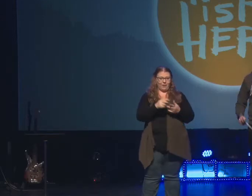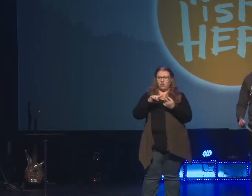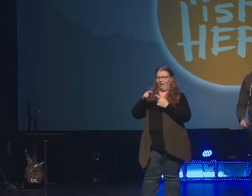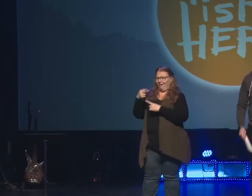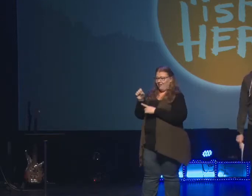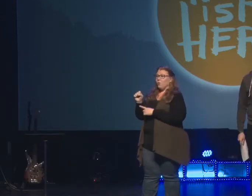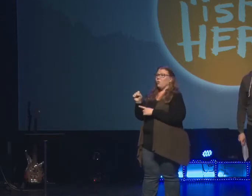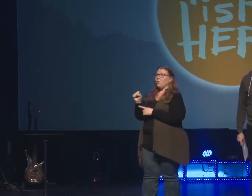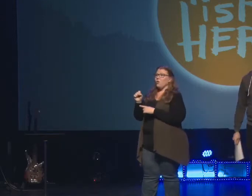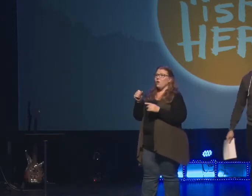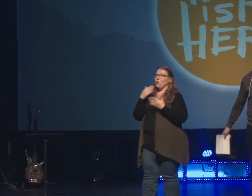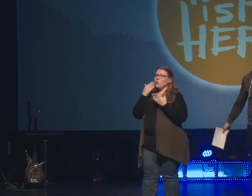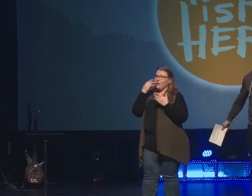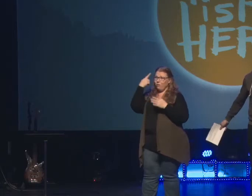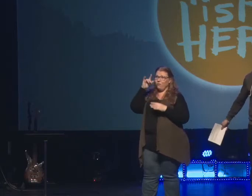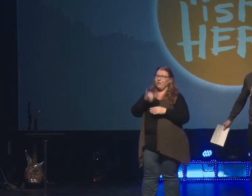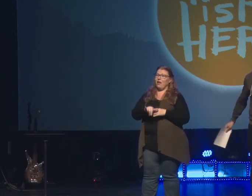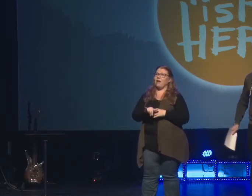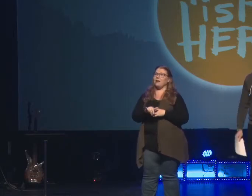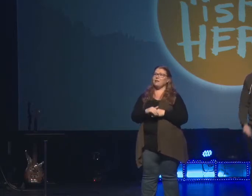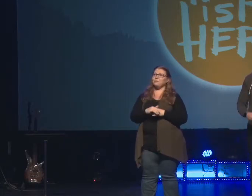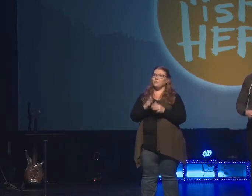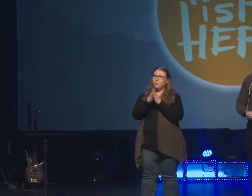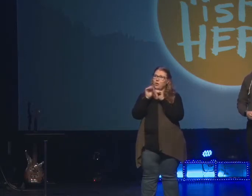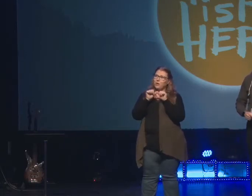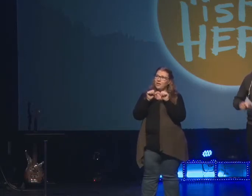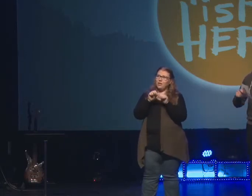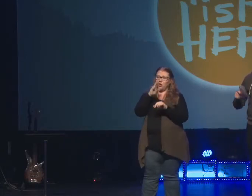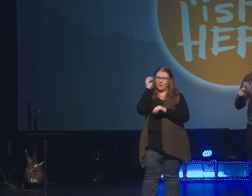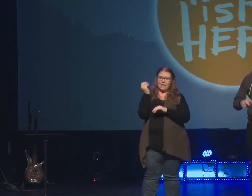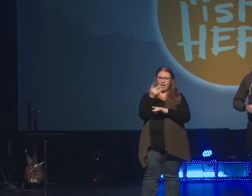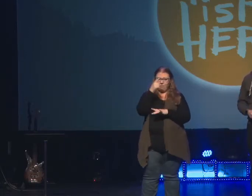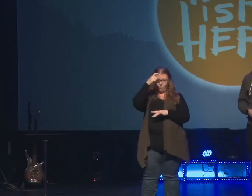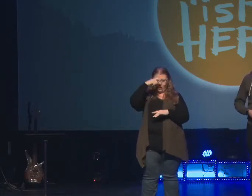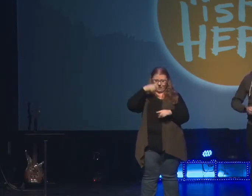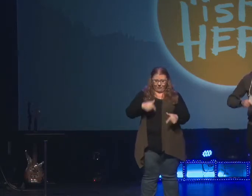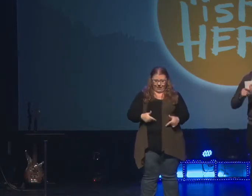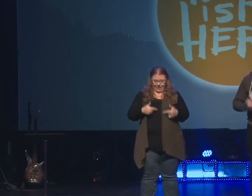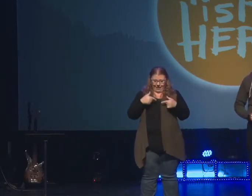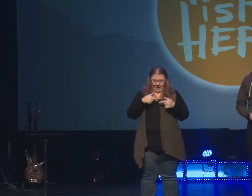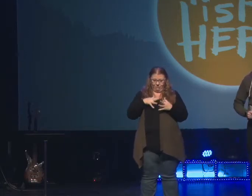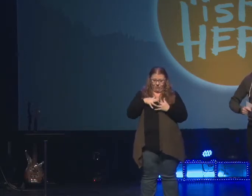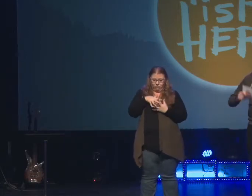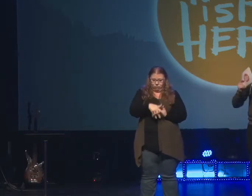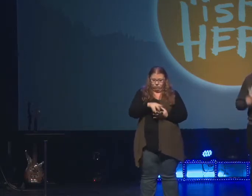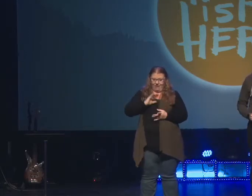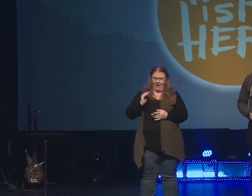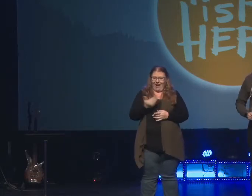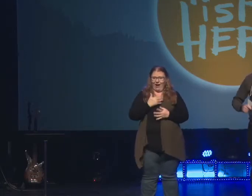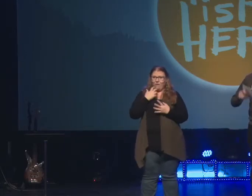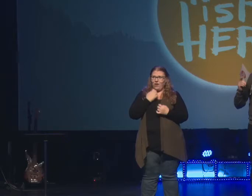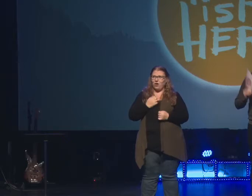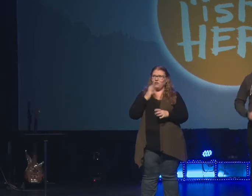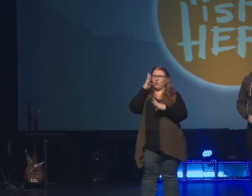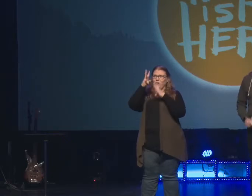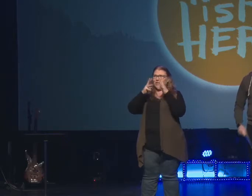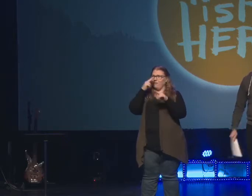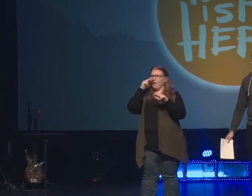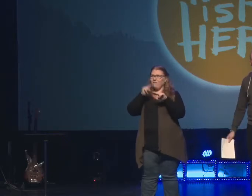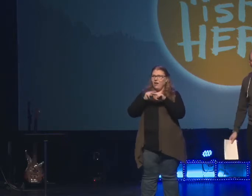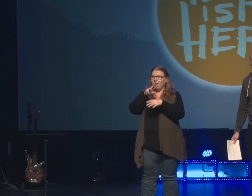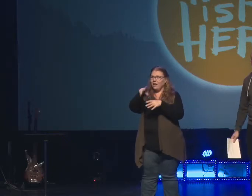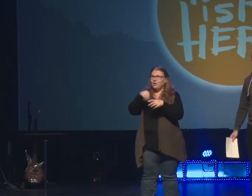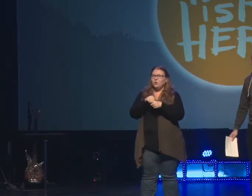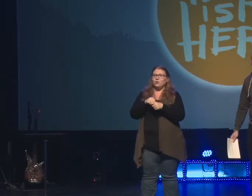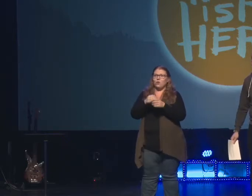students. We're grateful, Lord, for that. And we pray that you'd continue to give them wisdom to live into our values of creativity and fun and inclusion. We